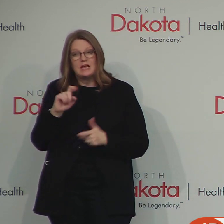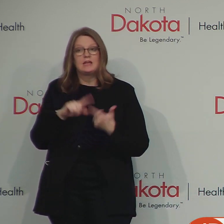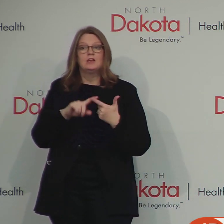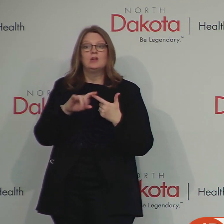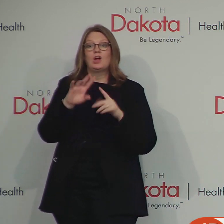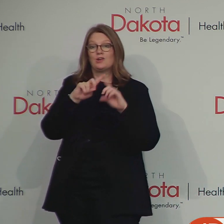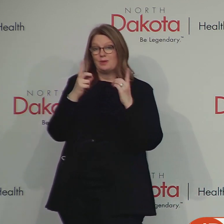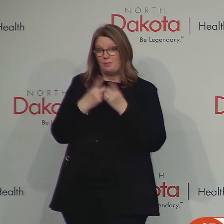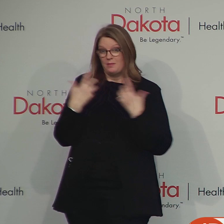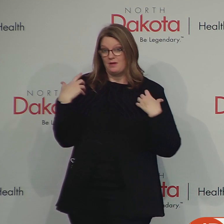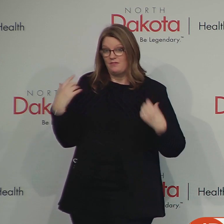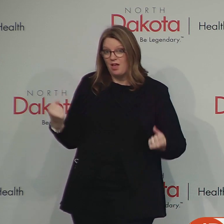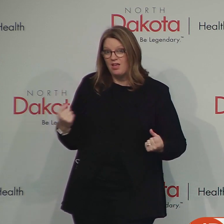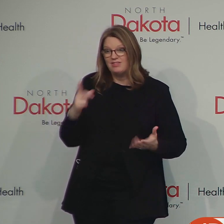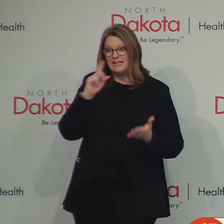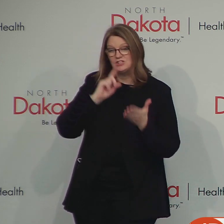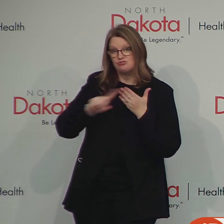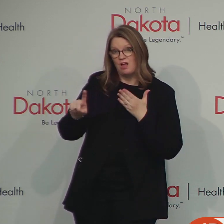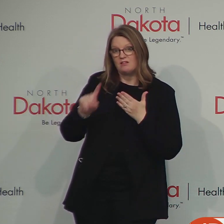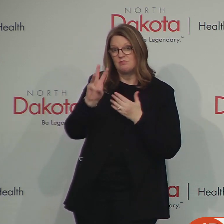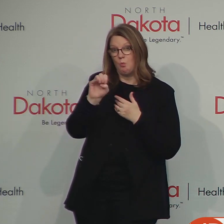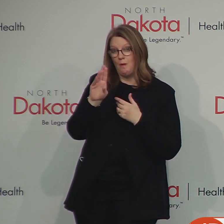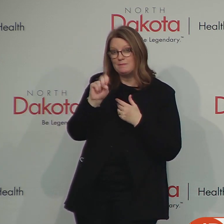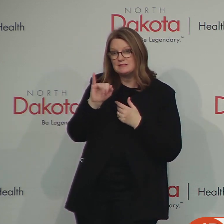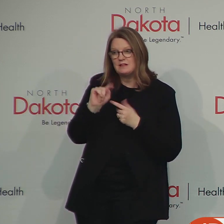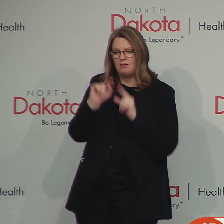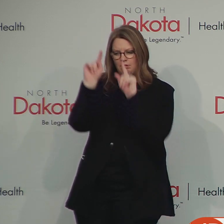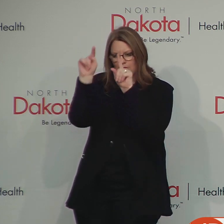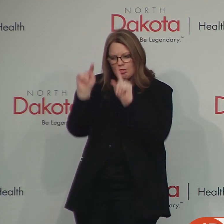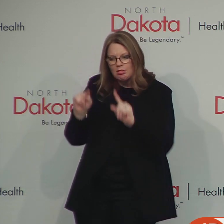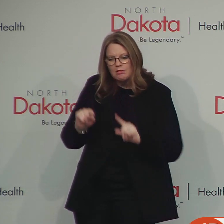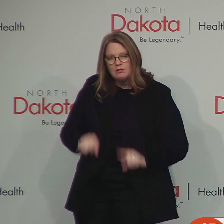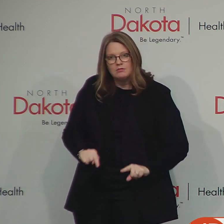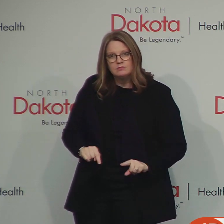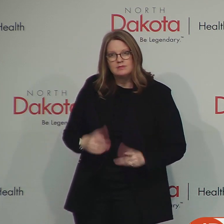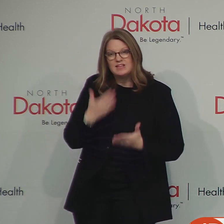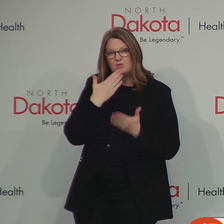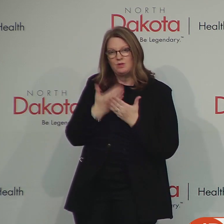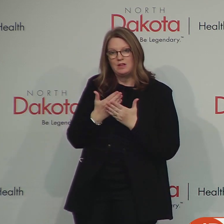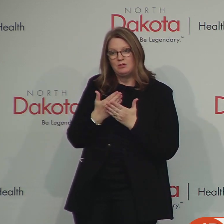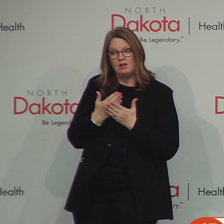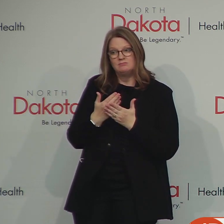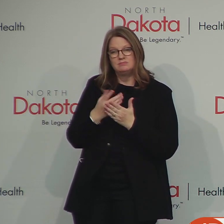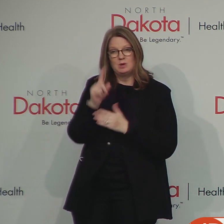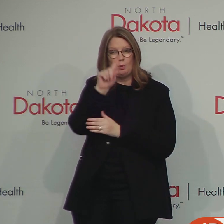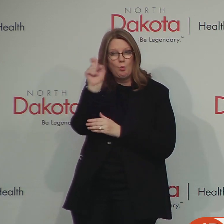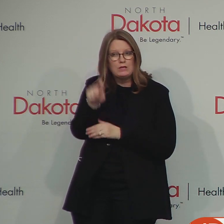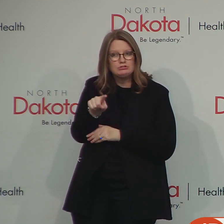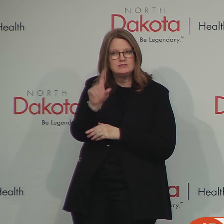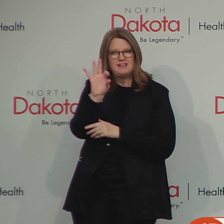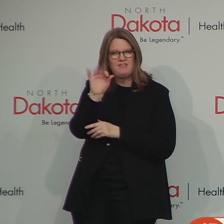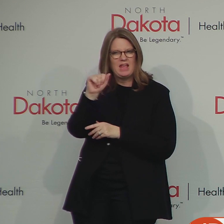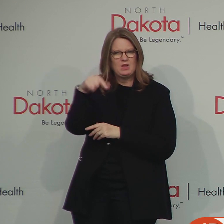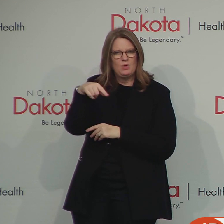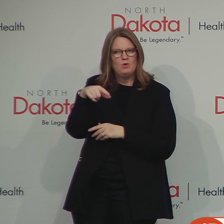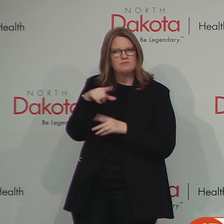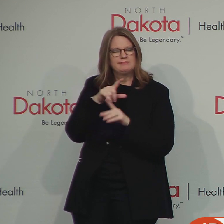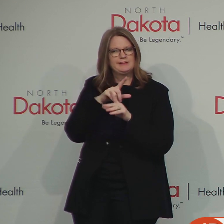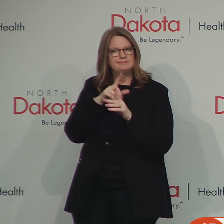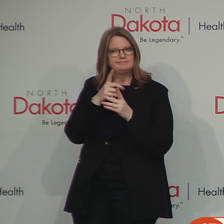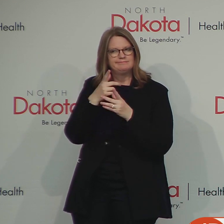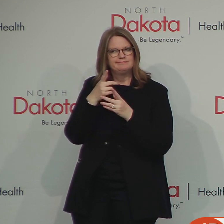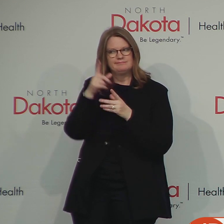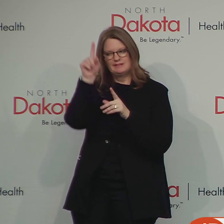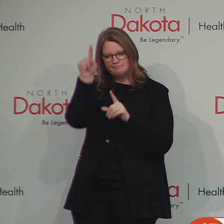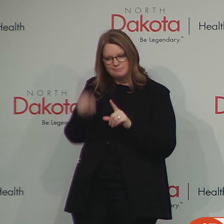Health website. And specifically, if you have questions, we have a really good FAQ on our website, and so hopefully most of the questions are answered